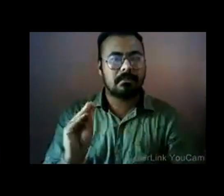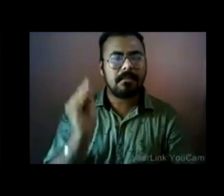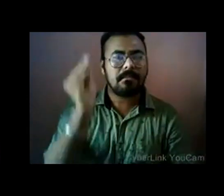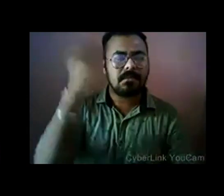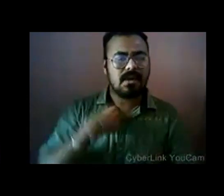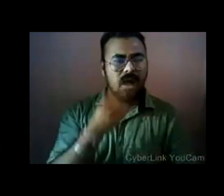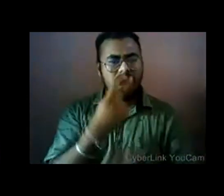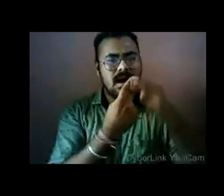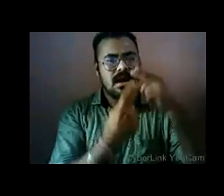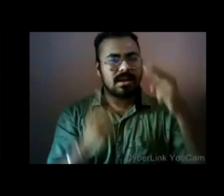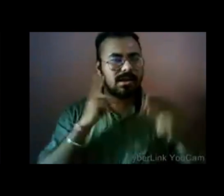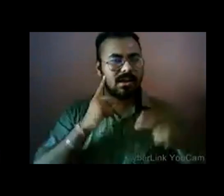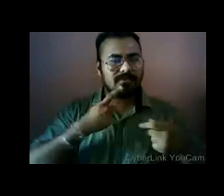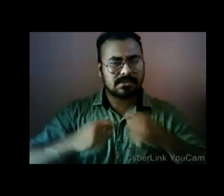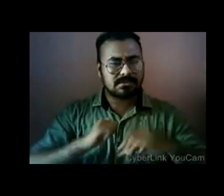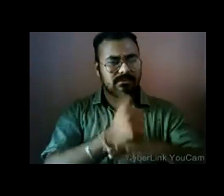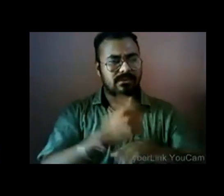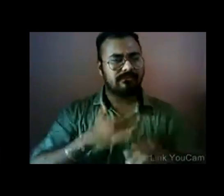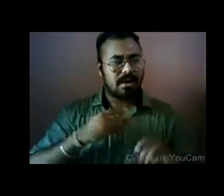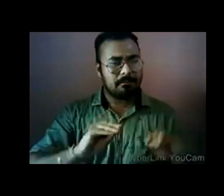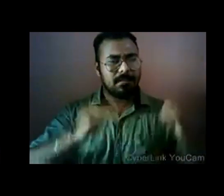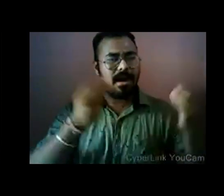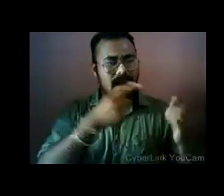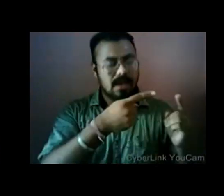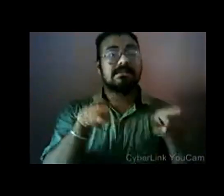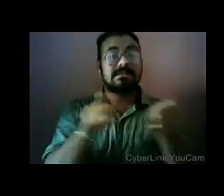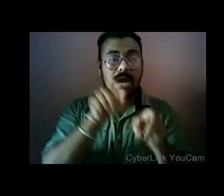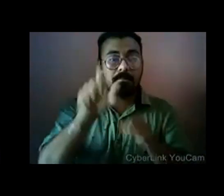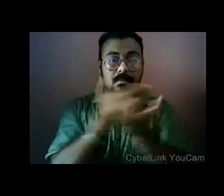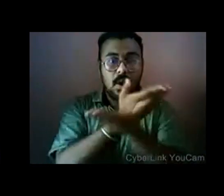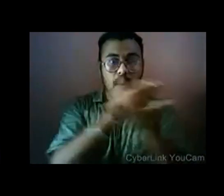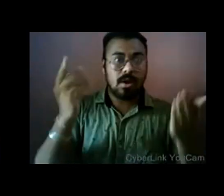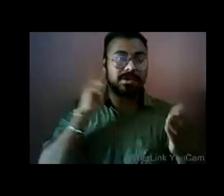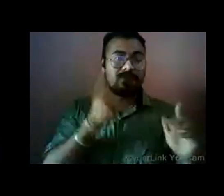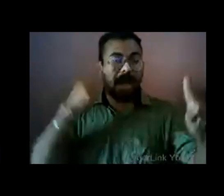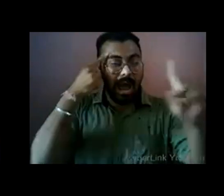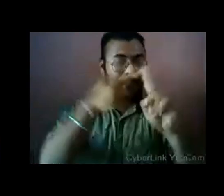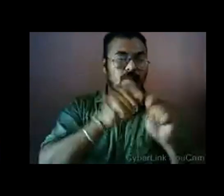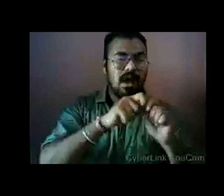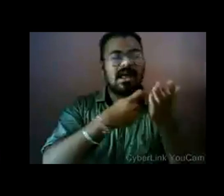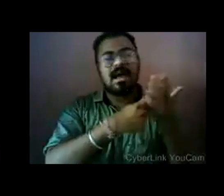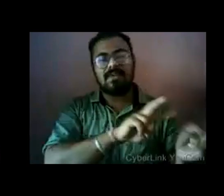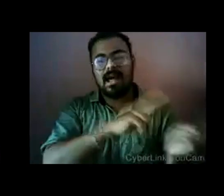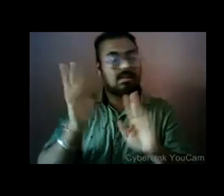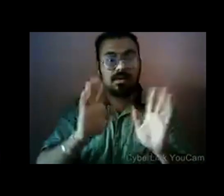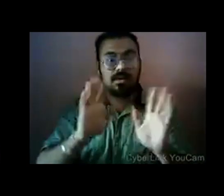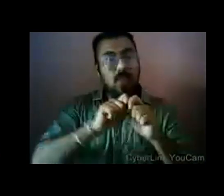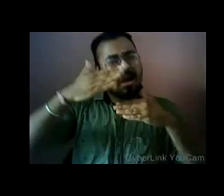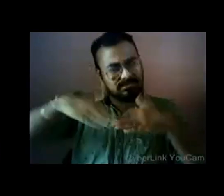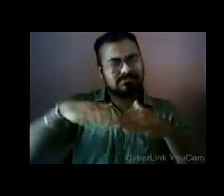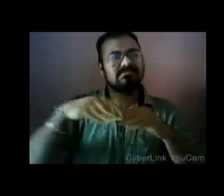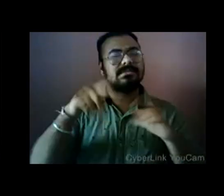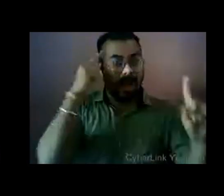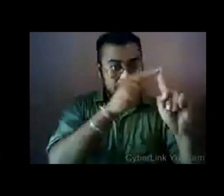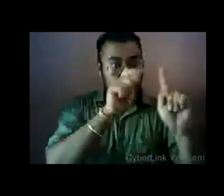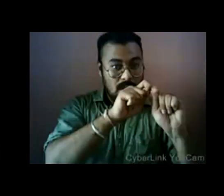back to keep working with his business. So I saw that story about the deaf ventures, and I really felt that, all the deaf people